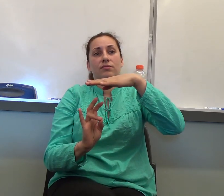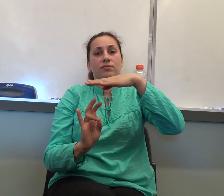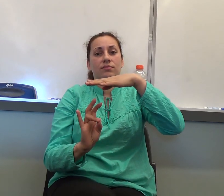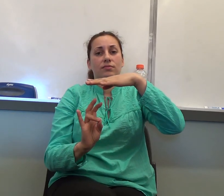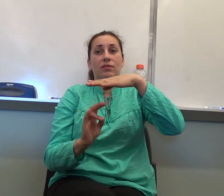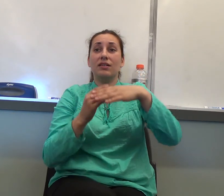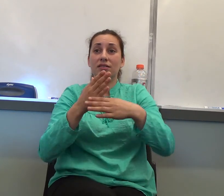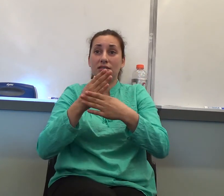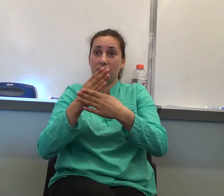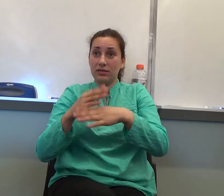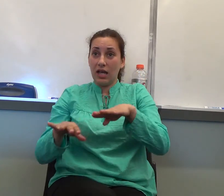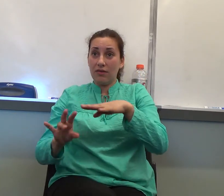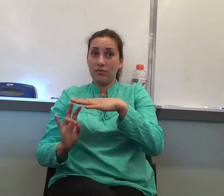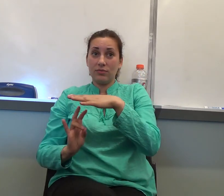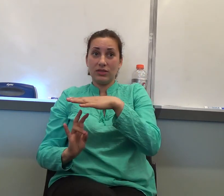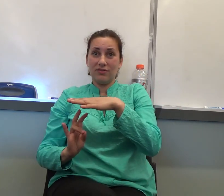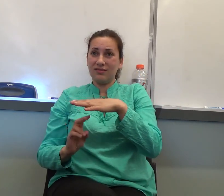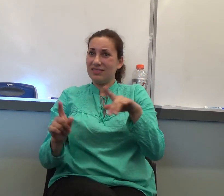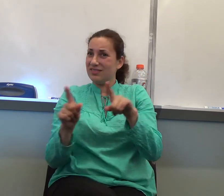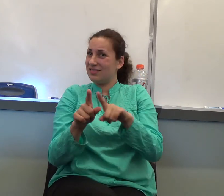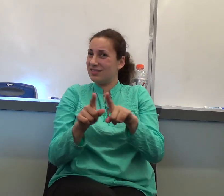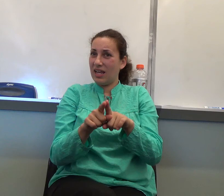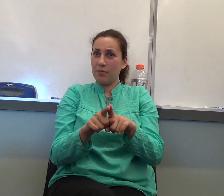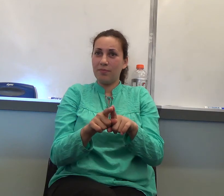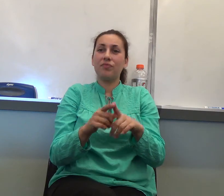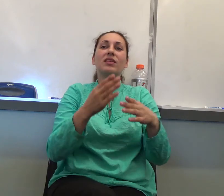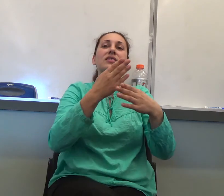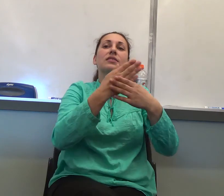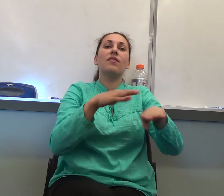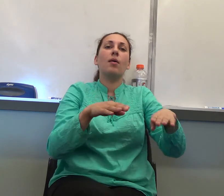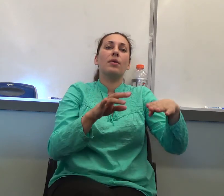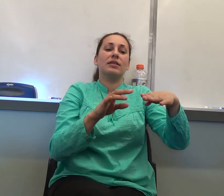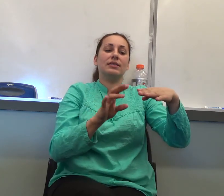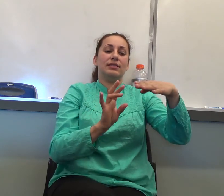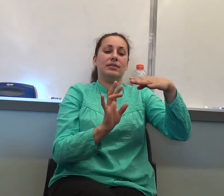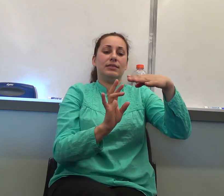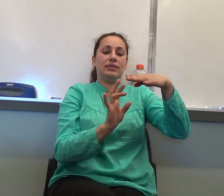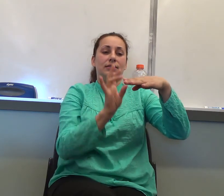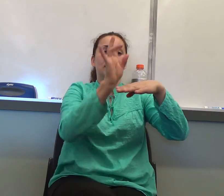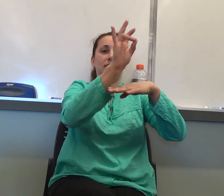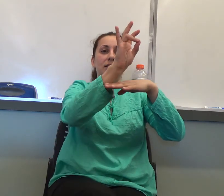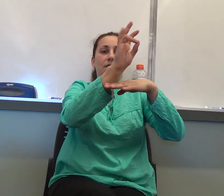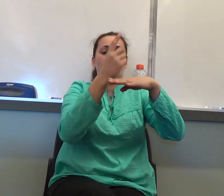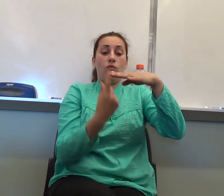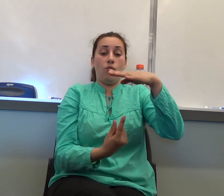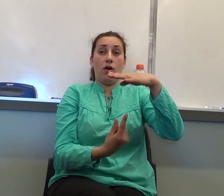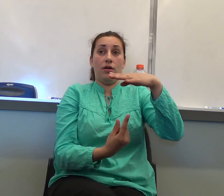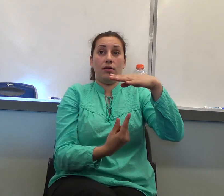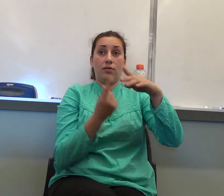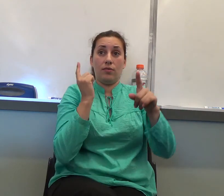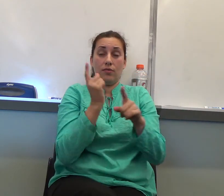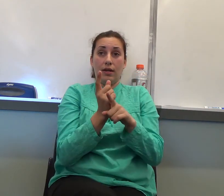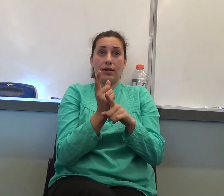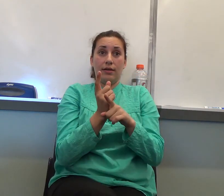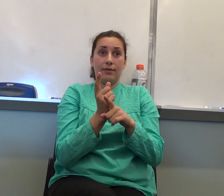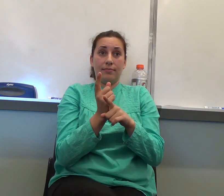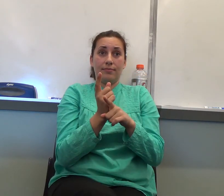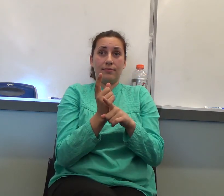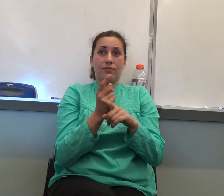Dividing by 7 is the same thing as dividing by 7 over 1, because 7 is 7 over 1. We're trying to switch it over to a